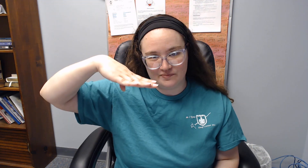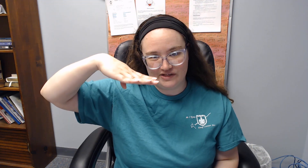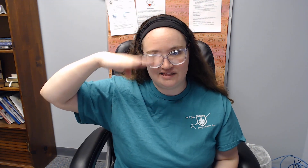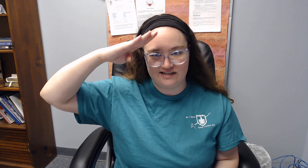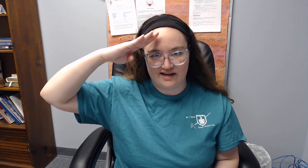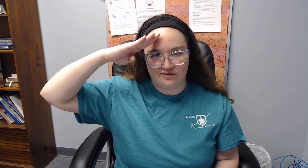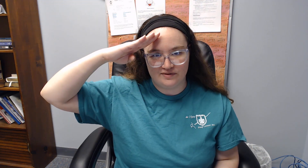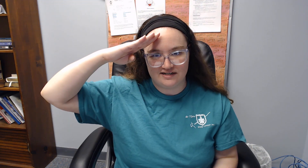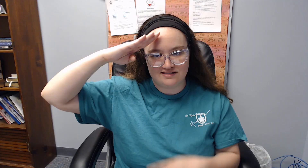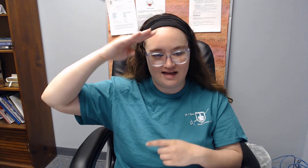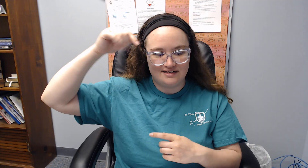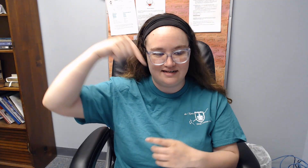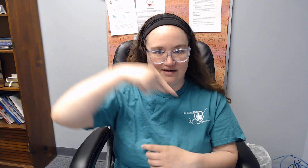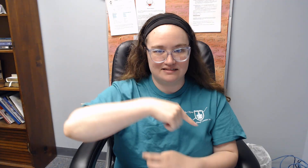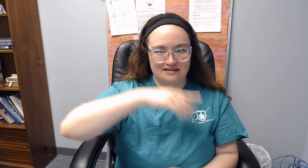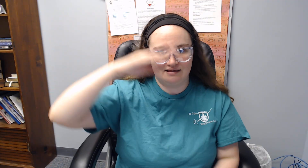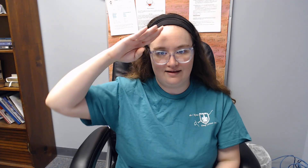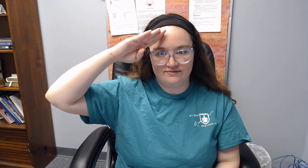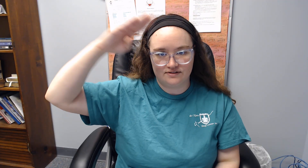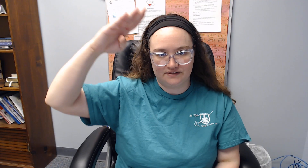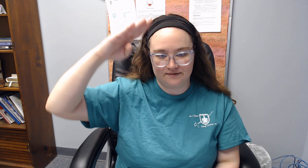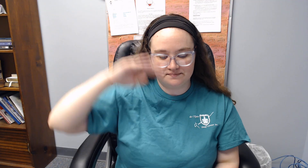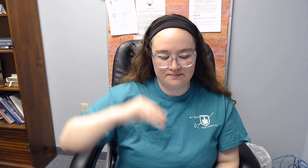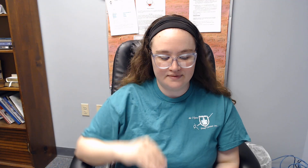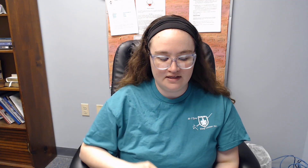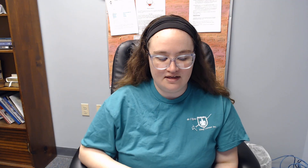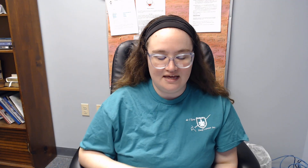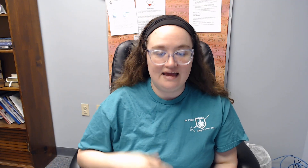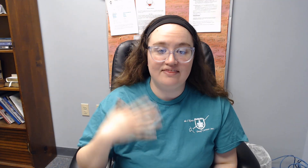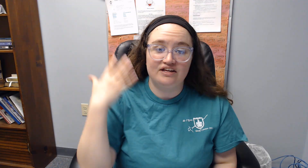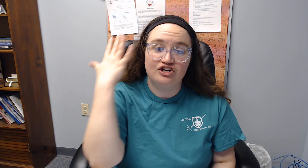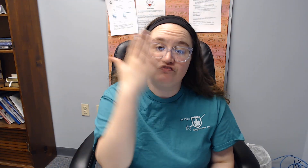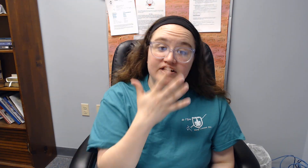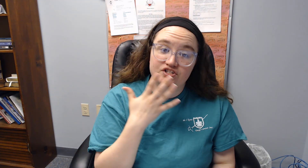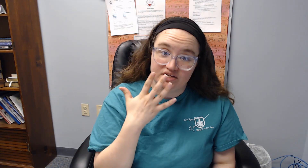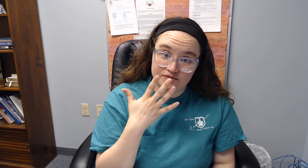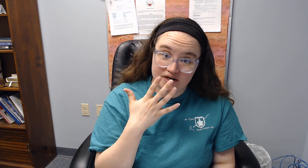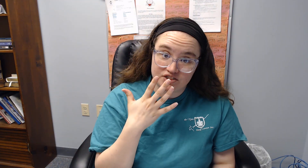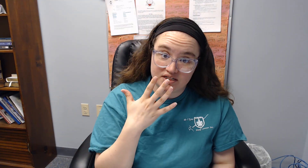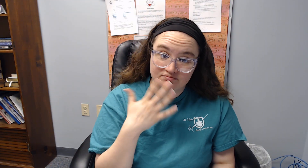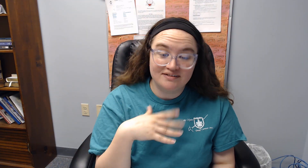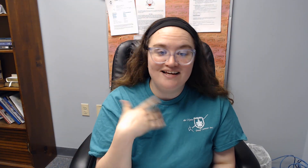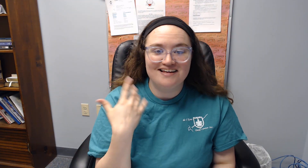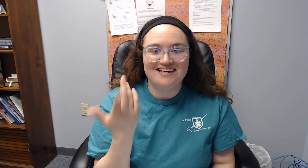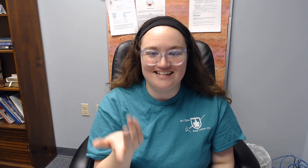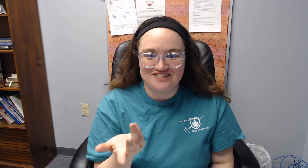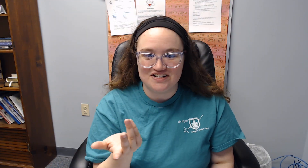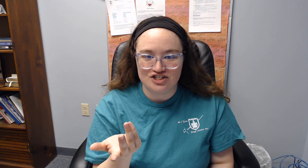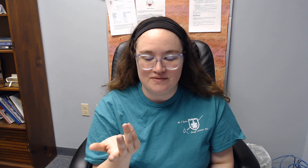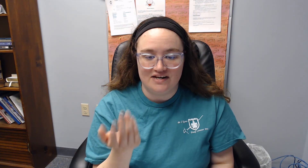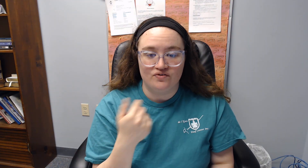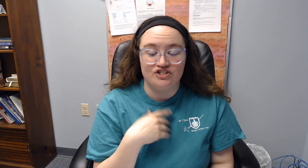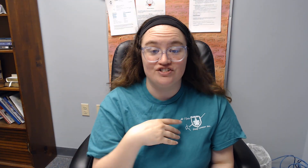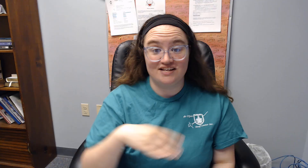completely down, but it's kind of down to the left, okay? And then your facial expression can change the meaning of what you're saying. So I